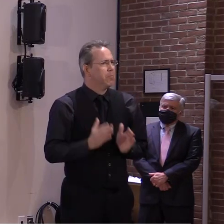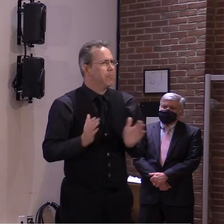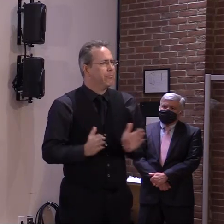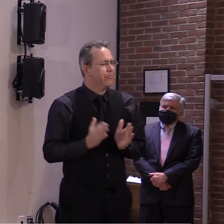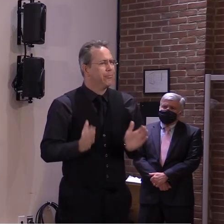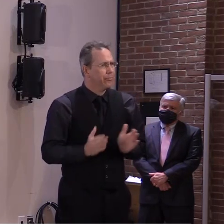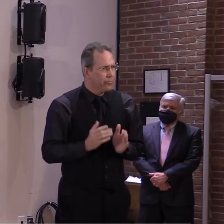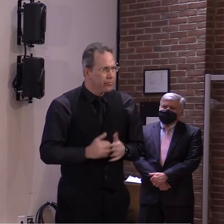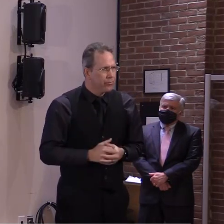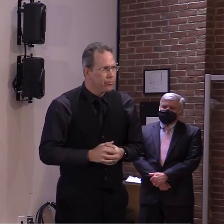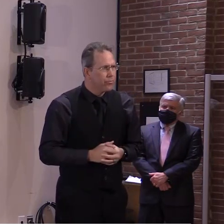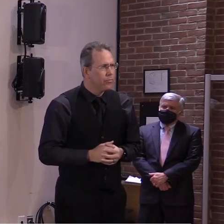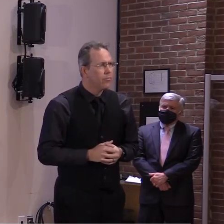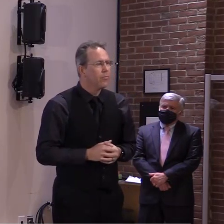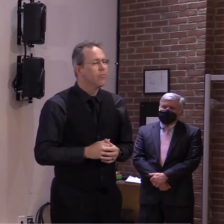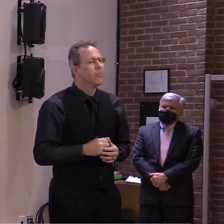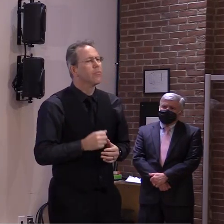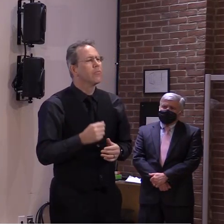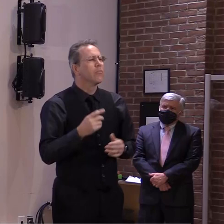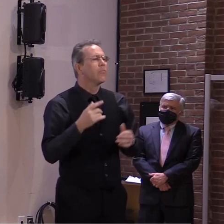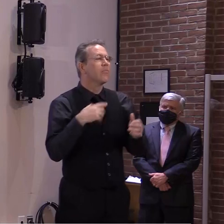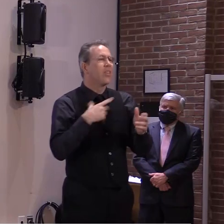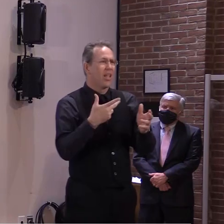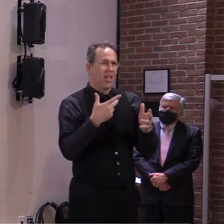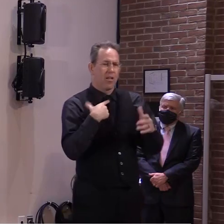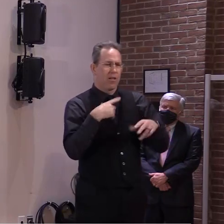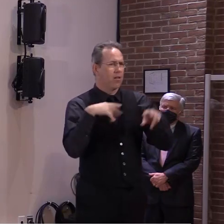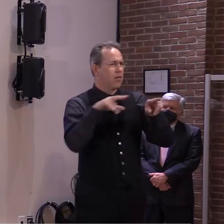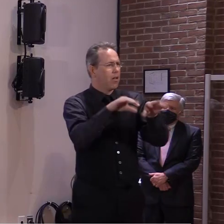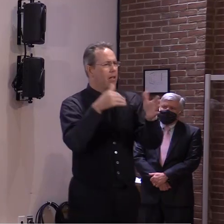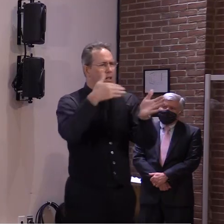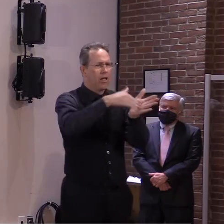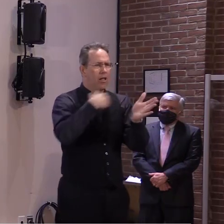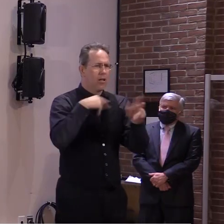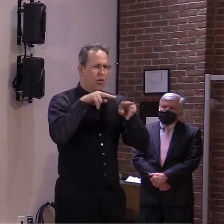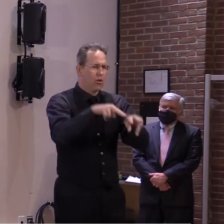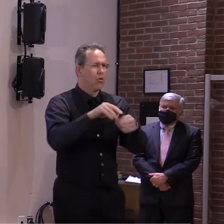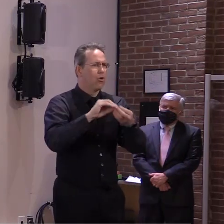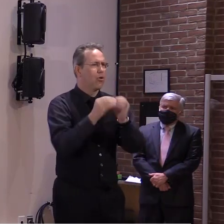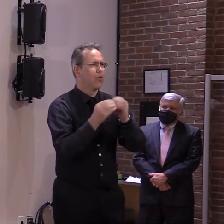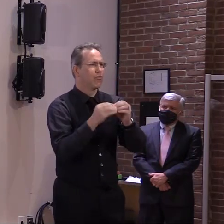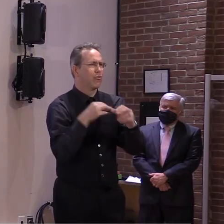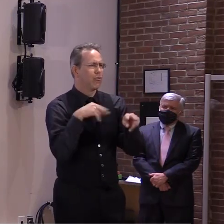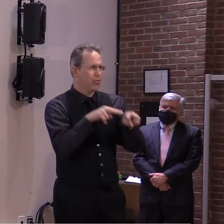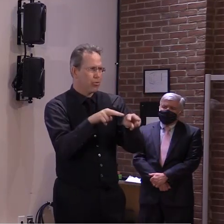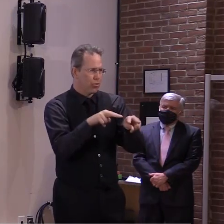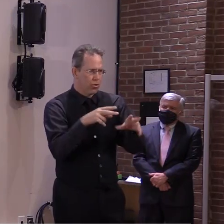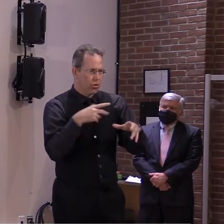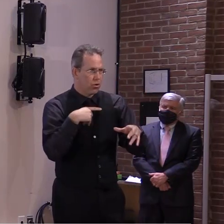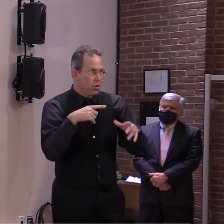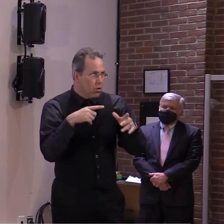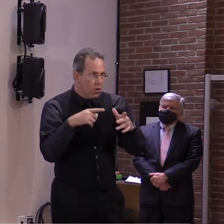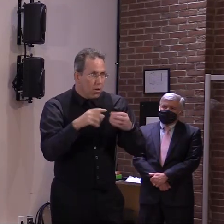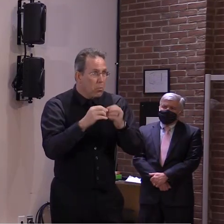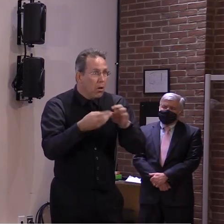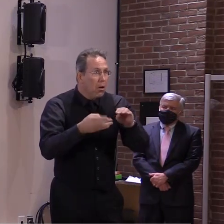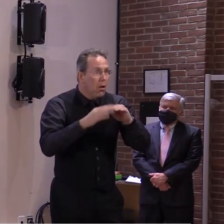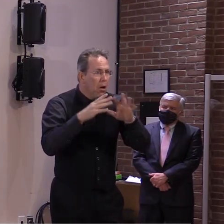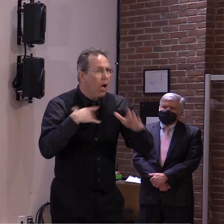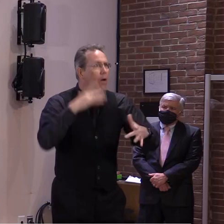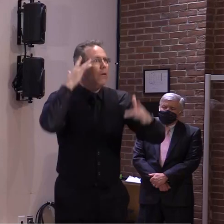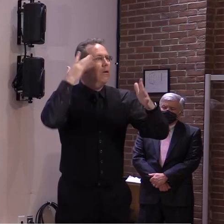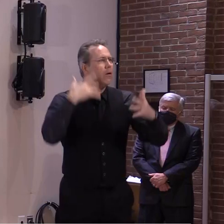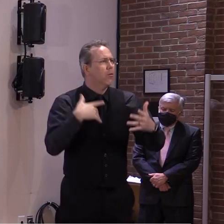it's a metric we follow very closely, and we don't like the fact it's going up, even though it hasn't gone up to an astronomical level at this